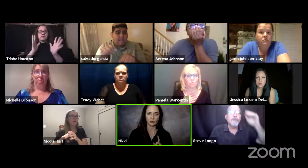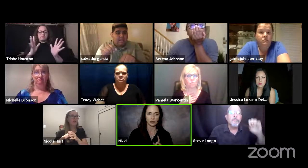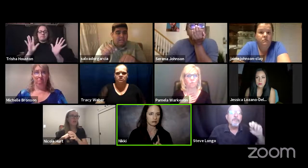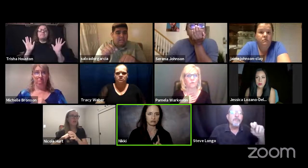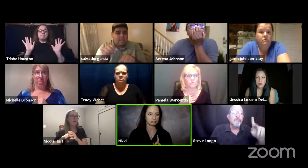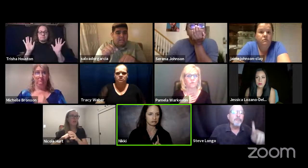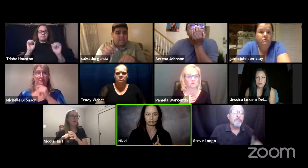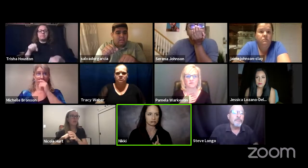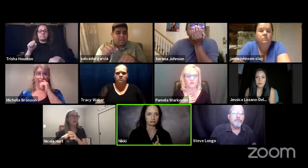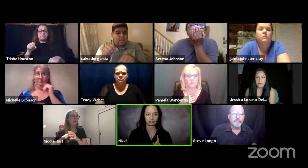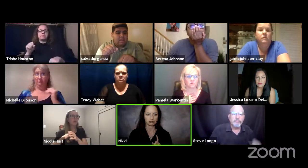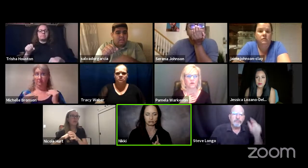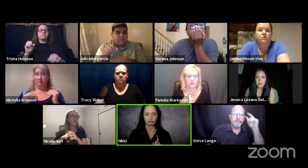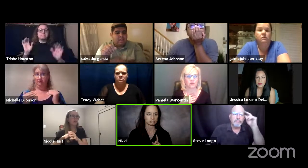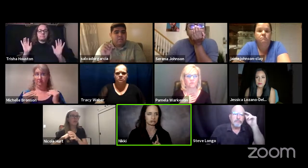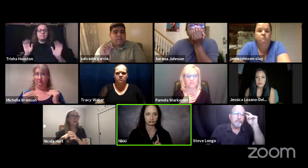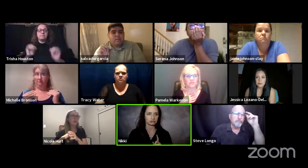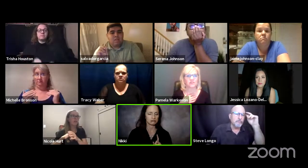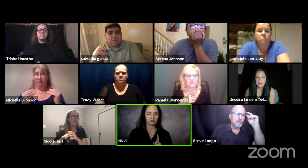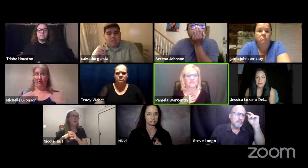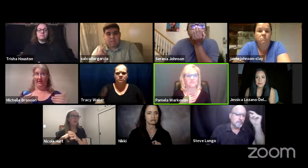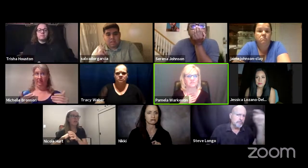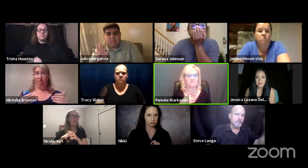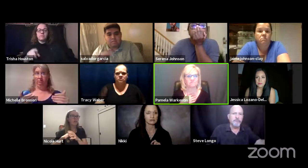be. No. Okay, we'll just leave it.